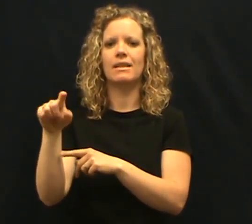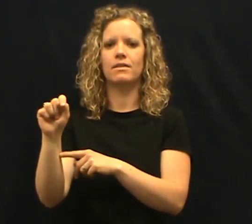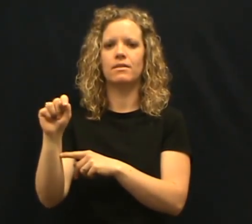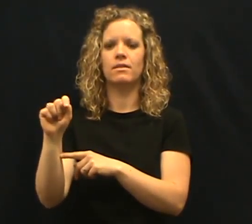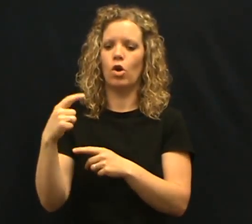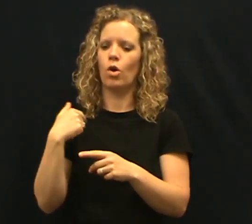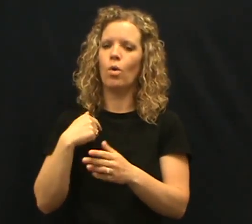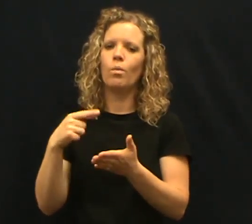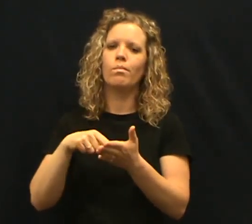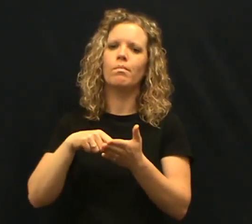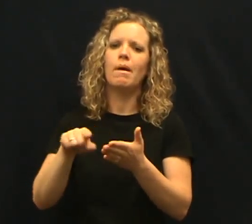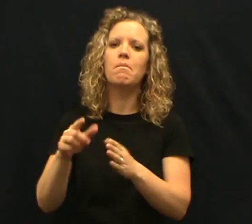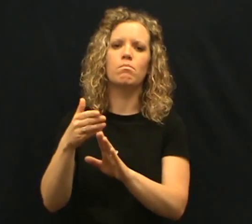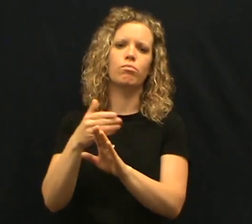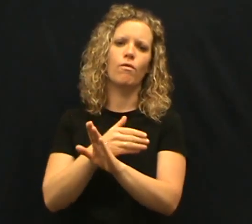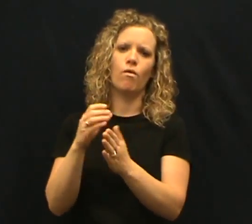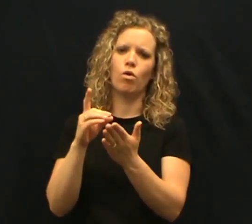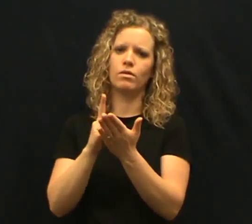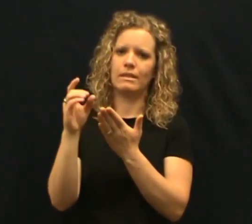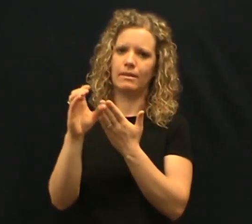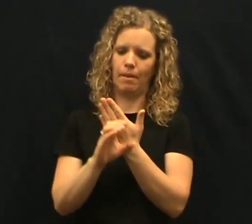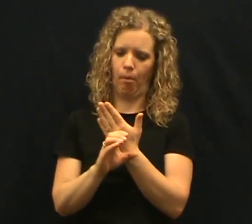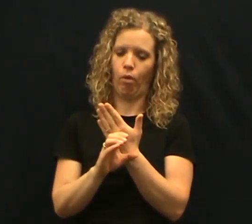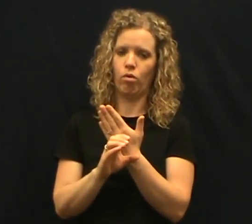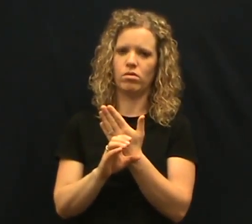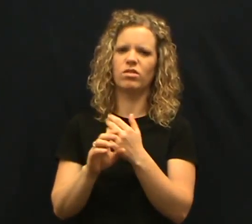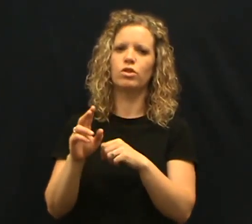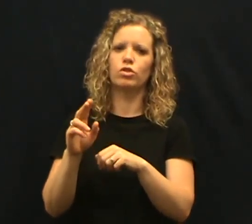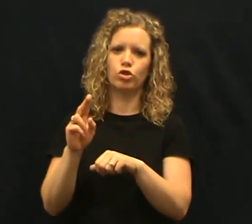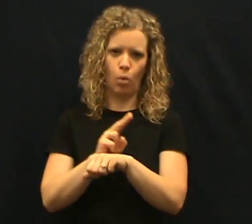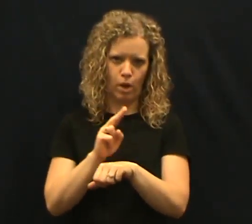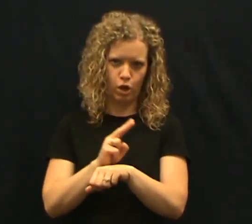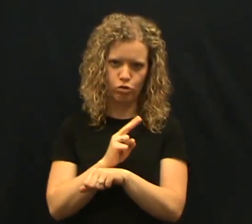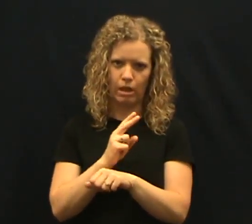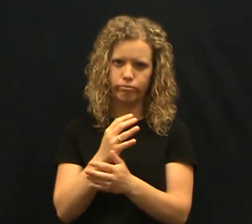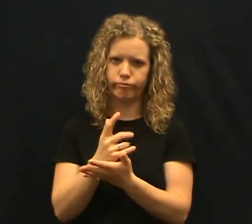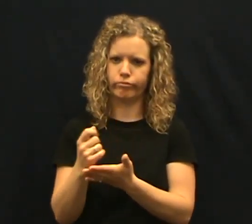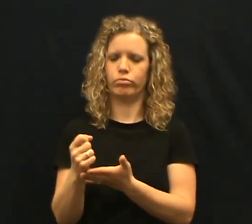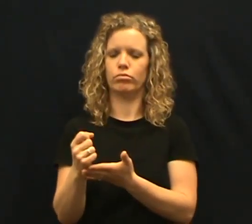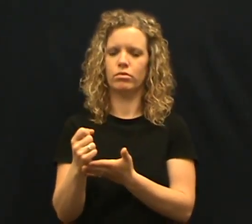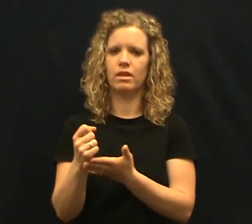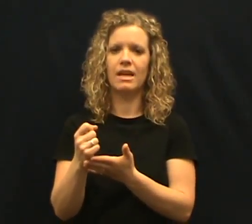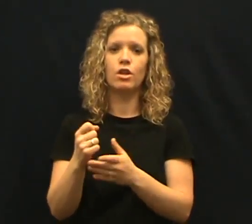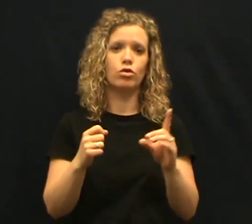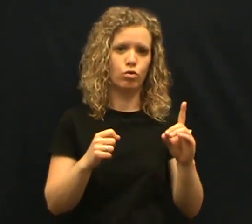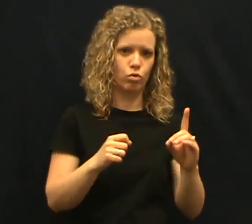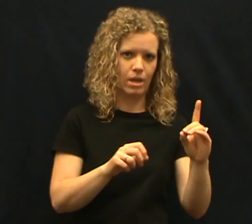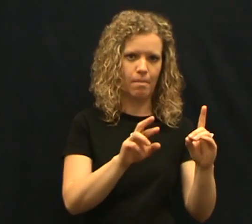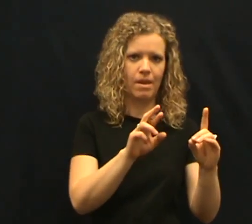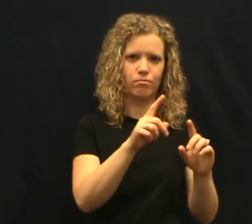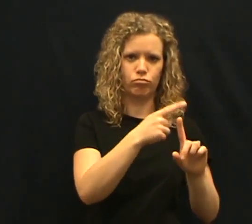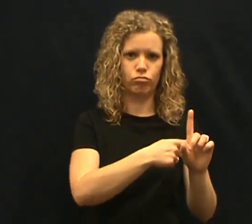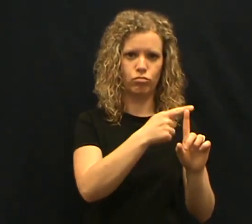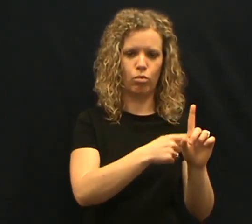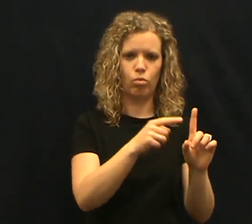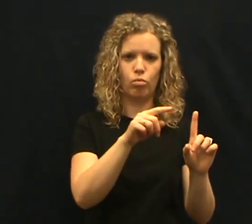We used some up in December. So once again, we're going to debit rent expense to record the using up of that asset, and we're